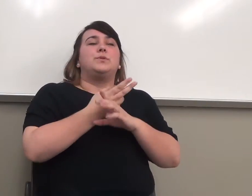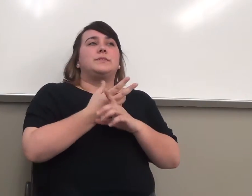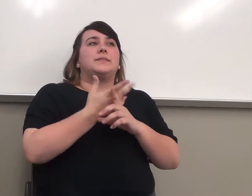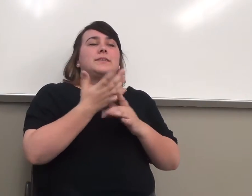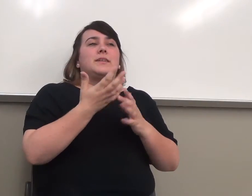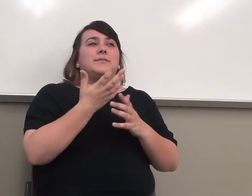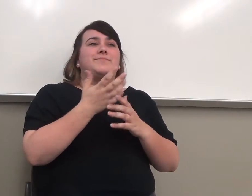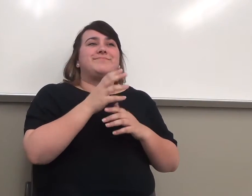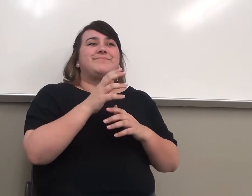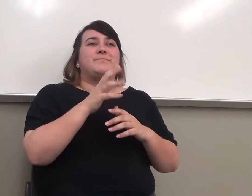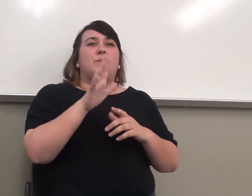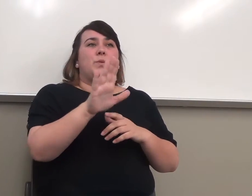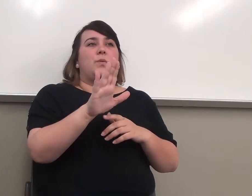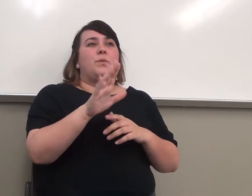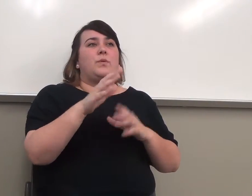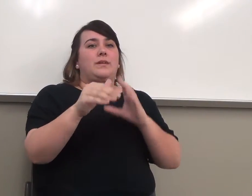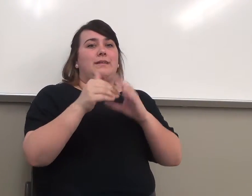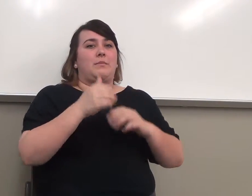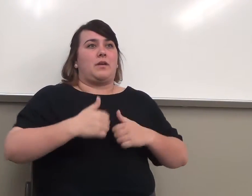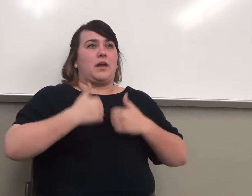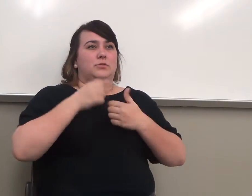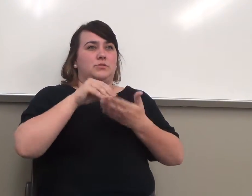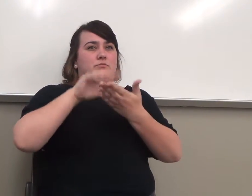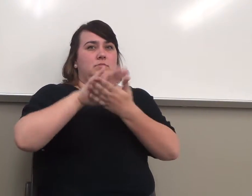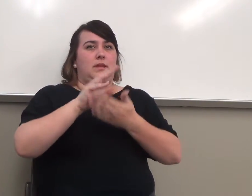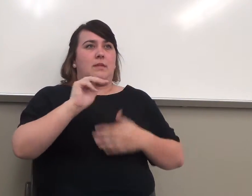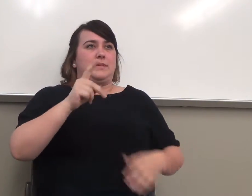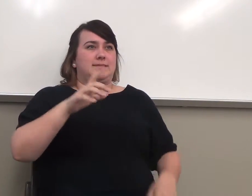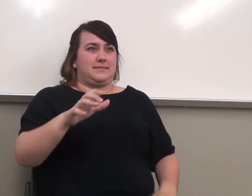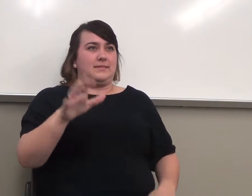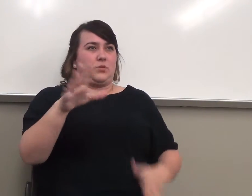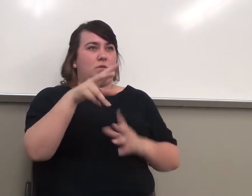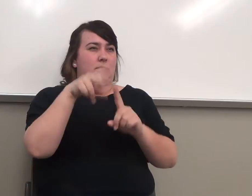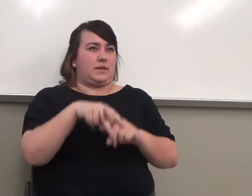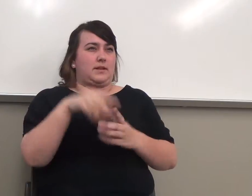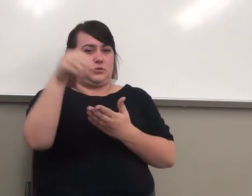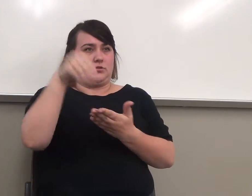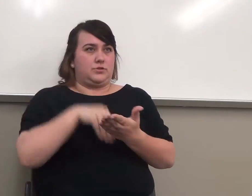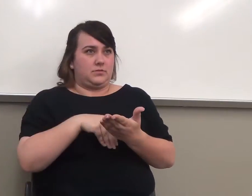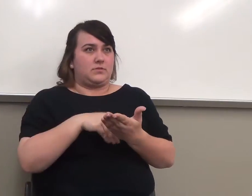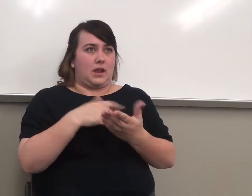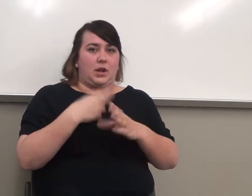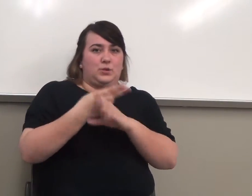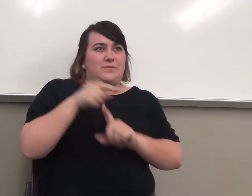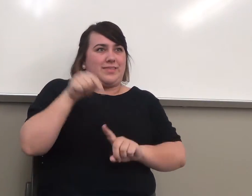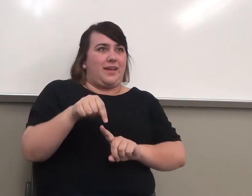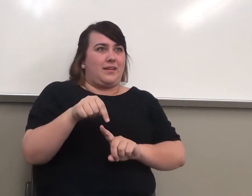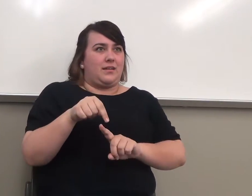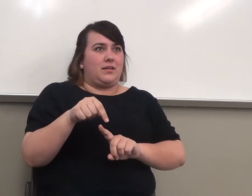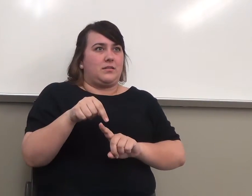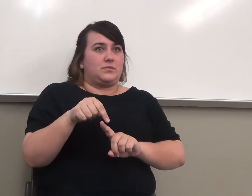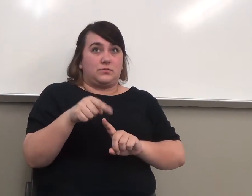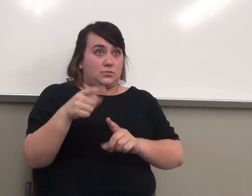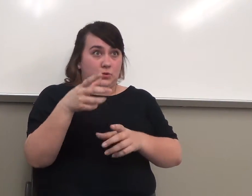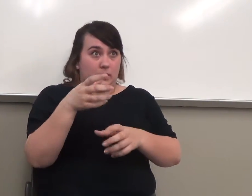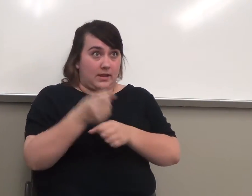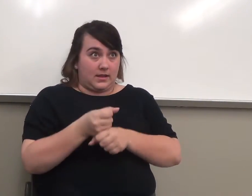address that you gave NPC as your email address. So if you didn't get that